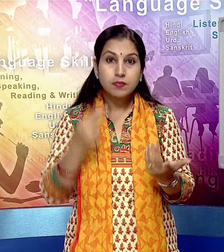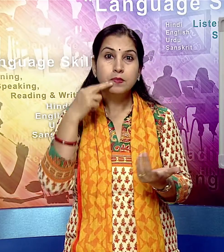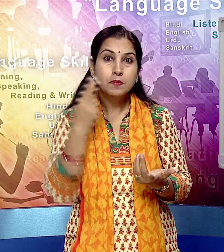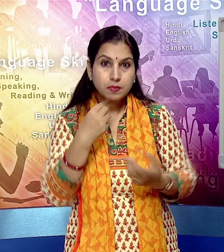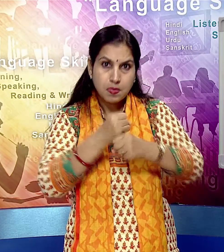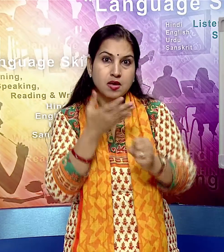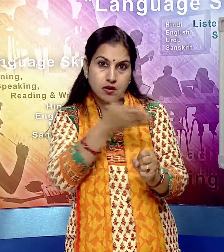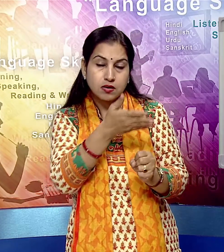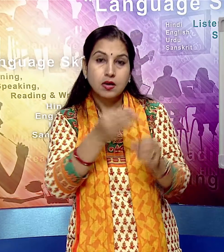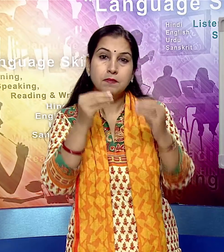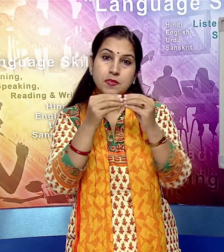through this method.